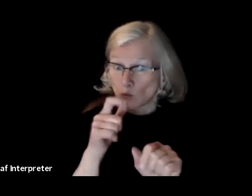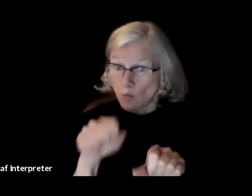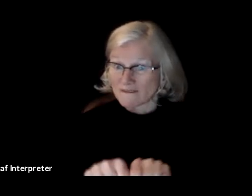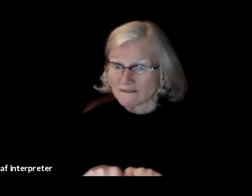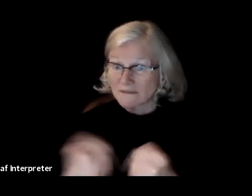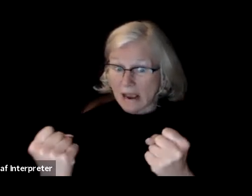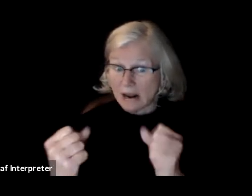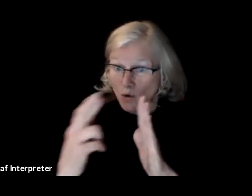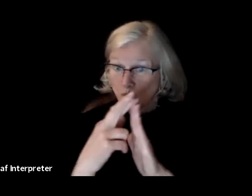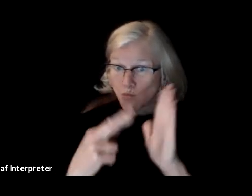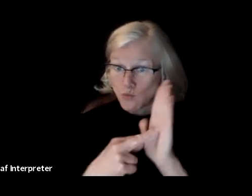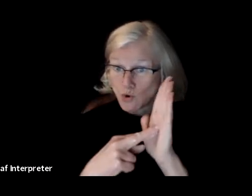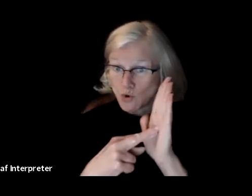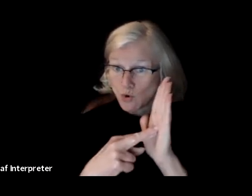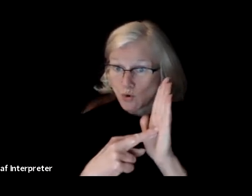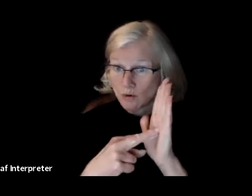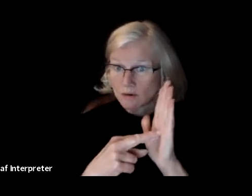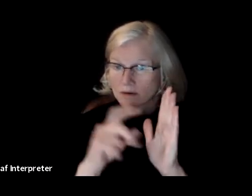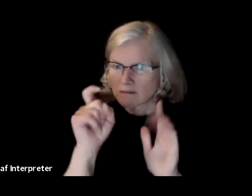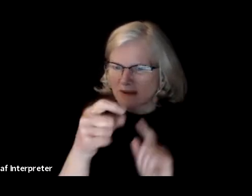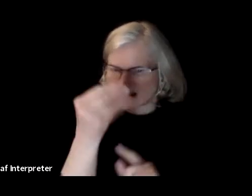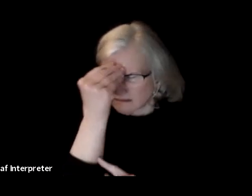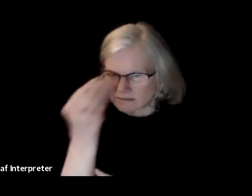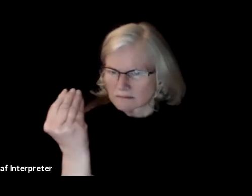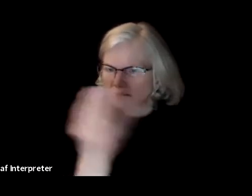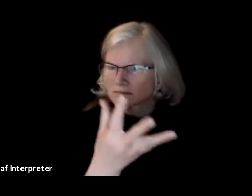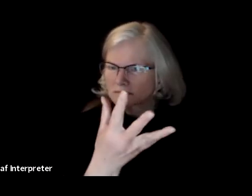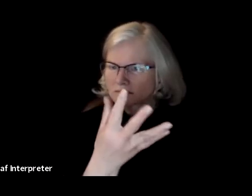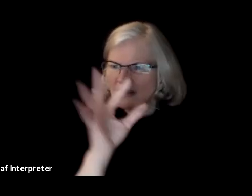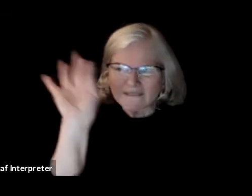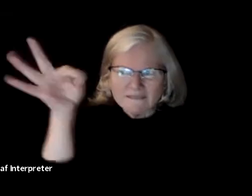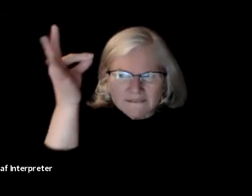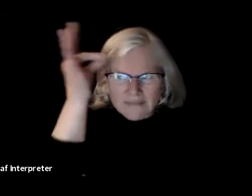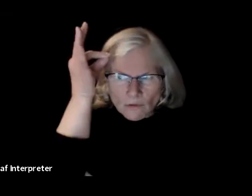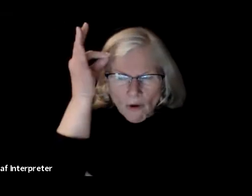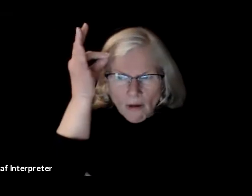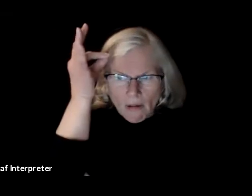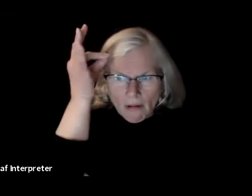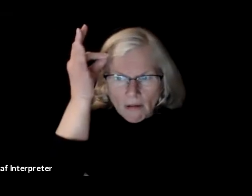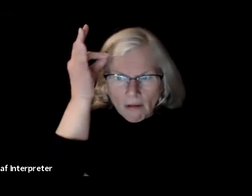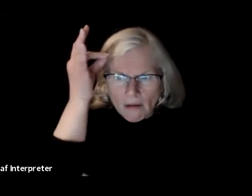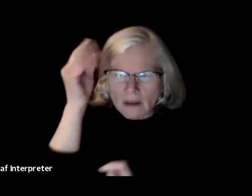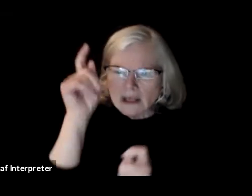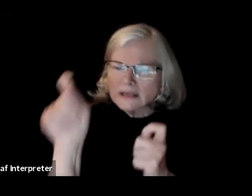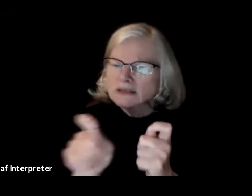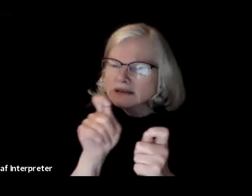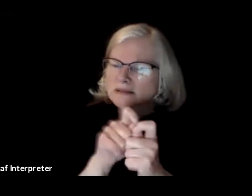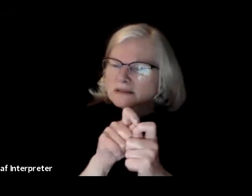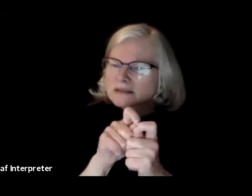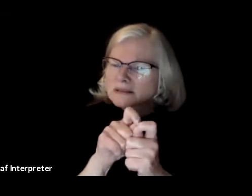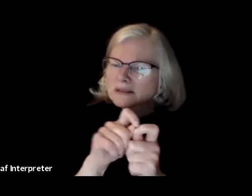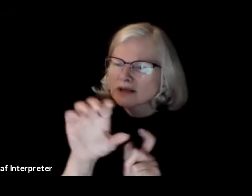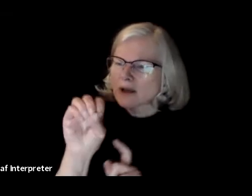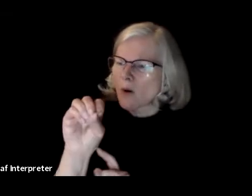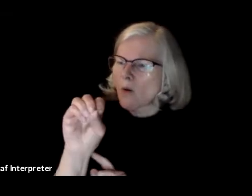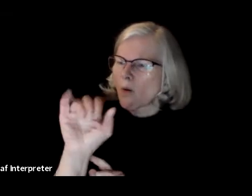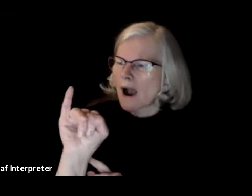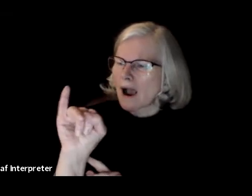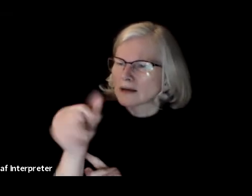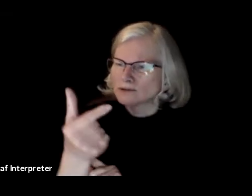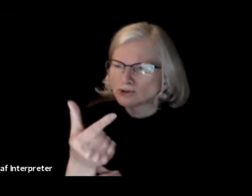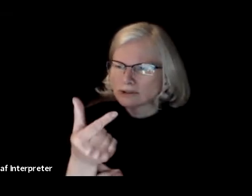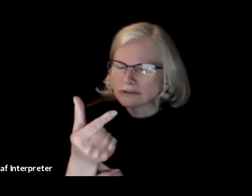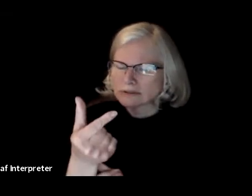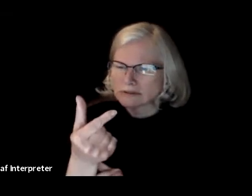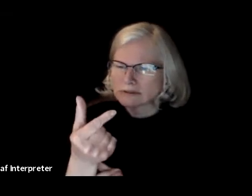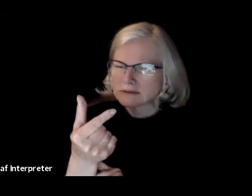to report them to federal officials, specifically the Office of the Inspector General at the U.S. Department of Health and Human